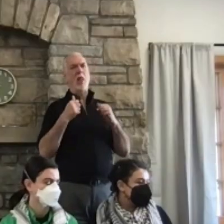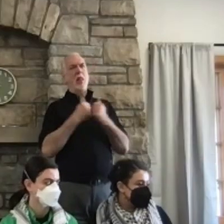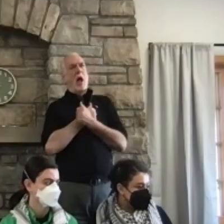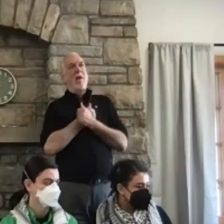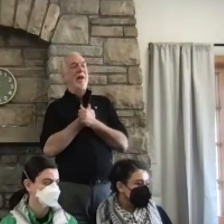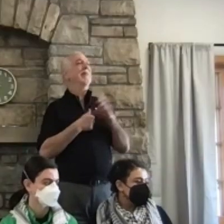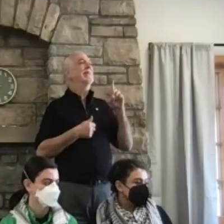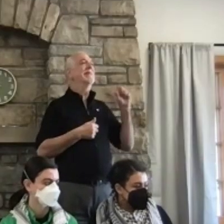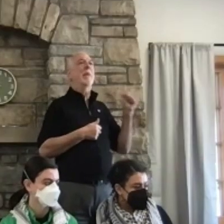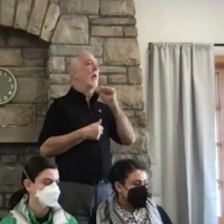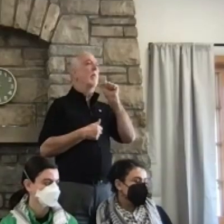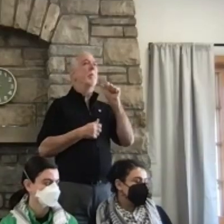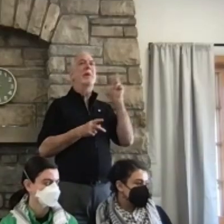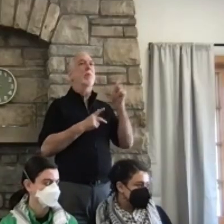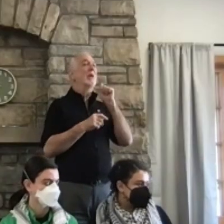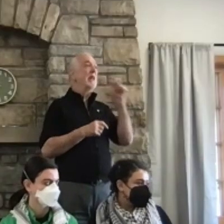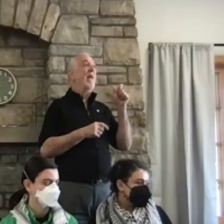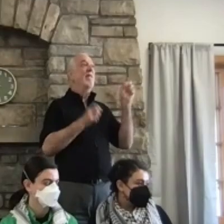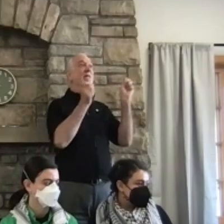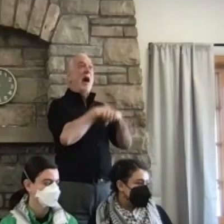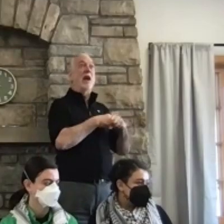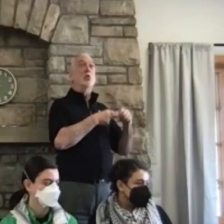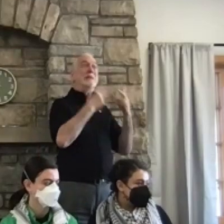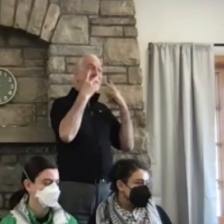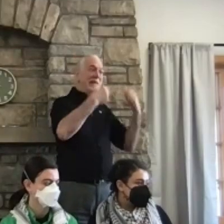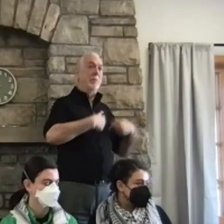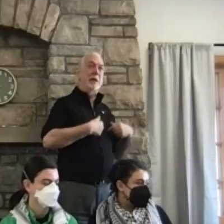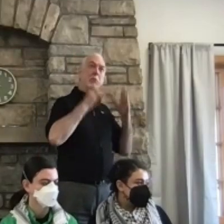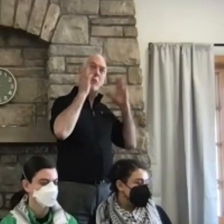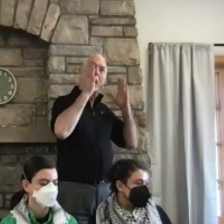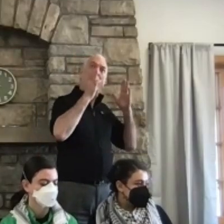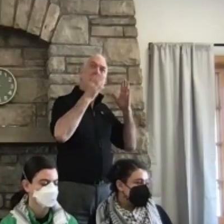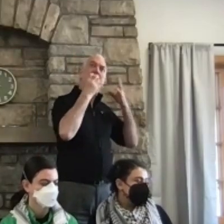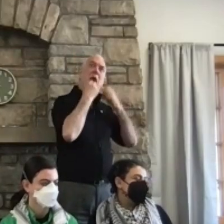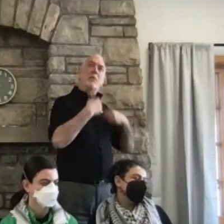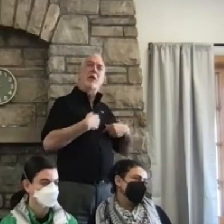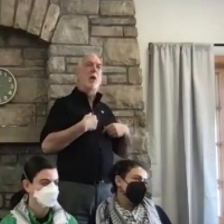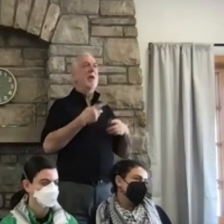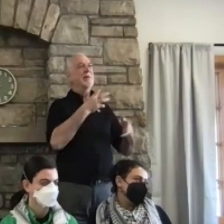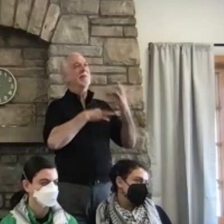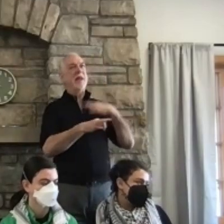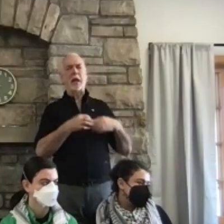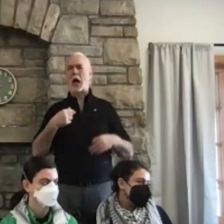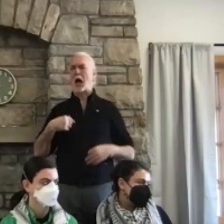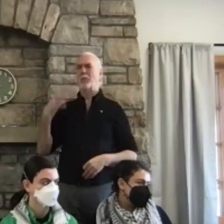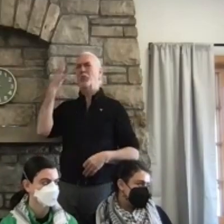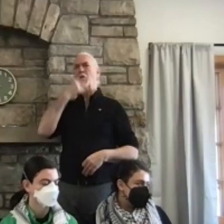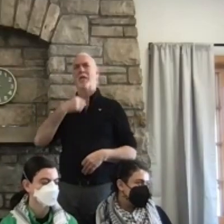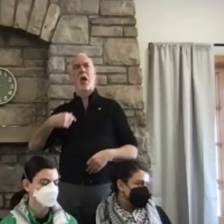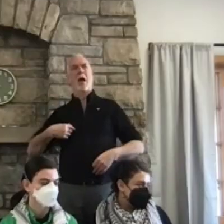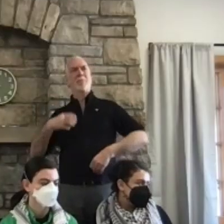people don't have to be to fight to be seen, heard, and valued, but are embraced as essential, beautiful, and powerful members of our